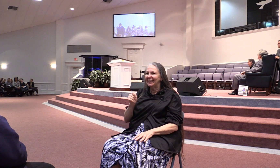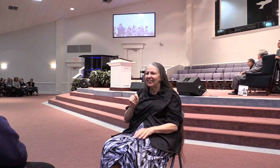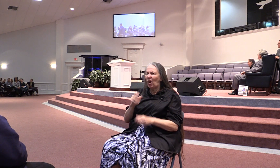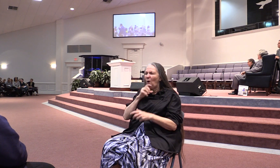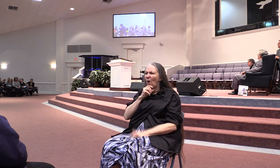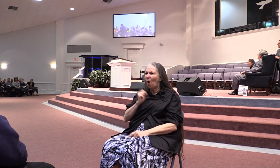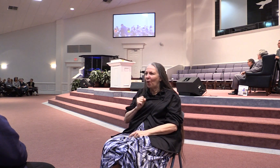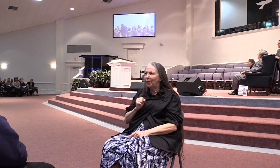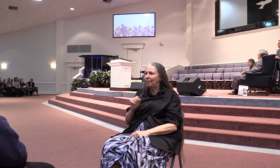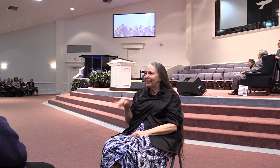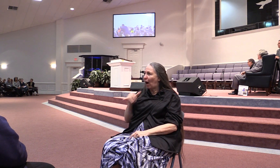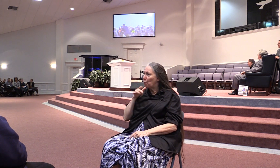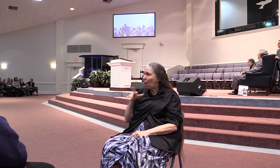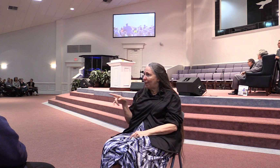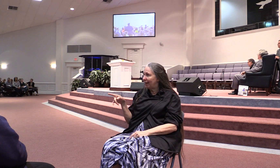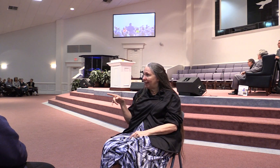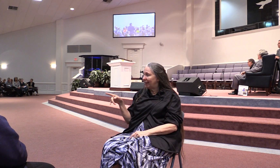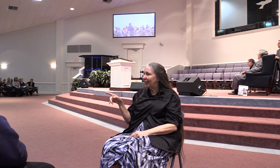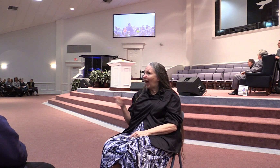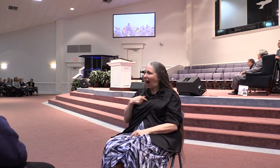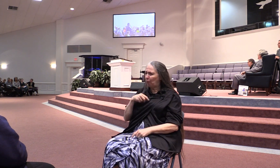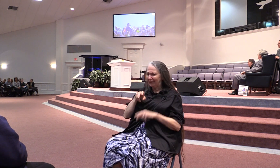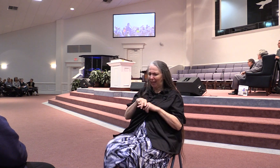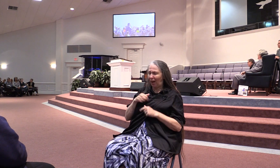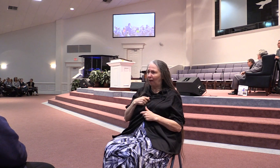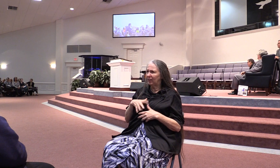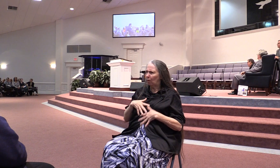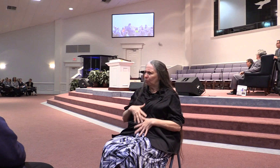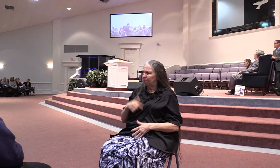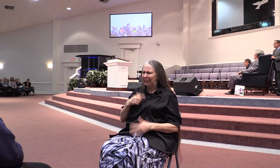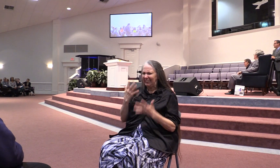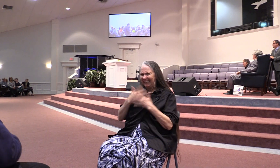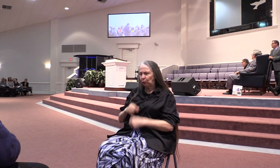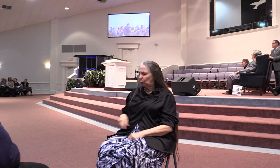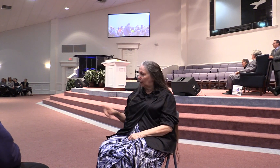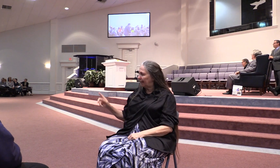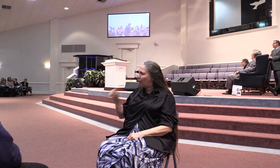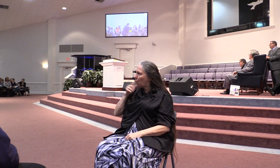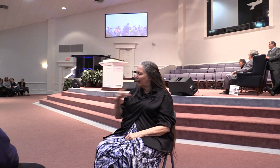And she got out of her seat right back here, and she started down toward the front.